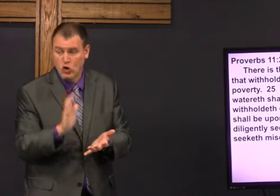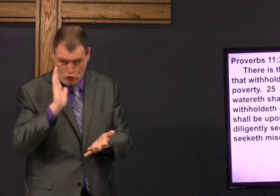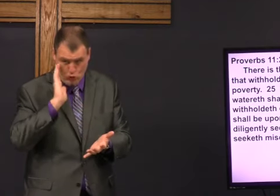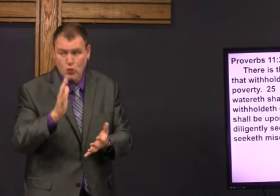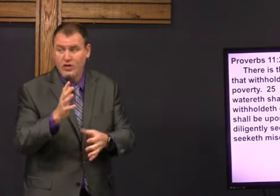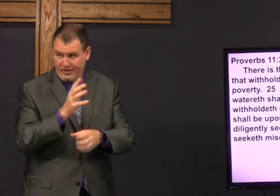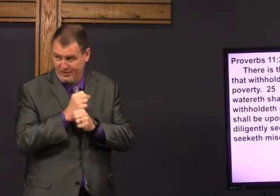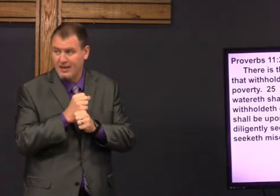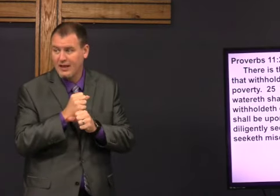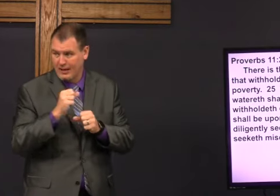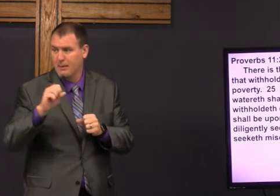that's what you want.